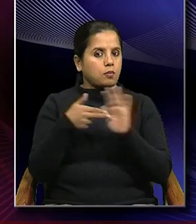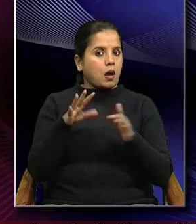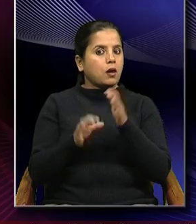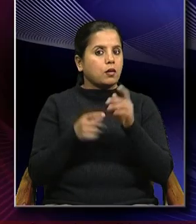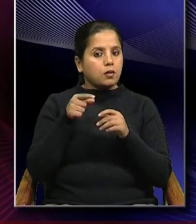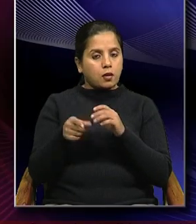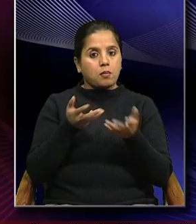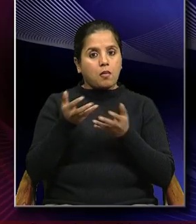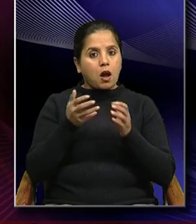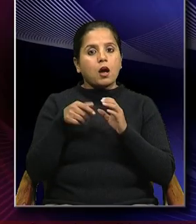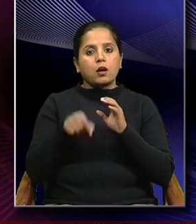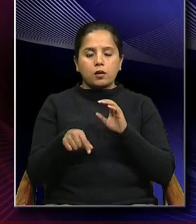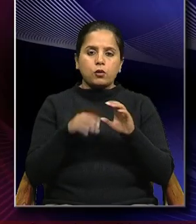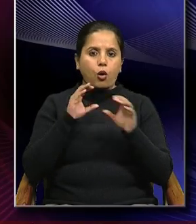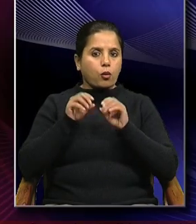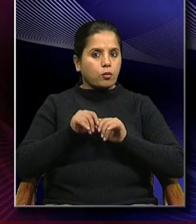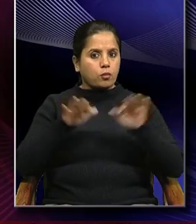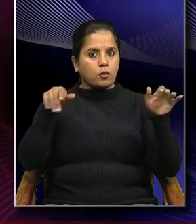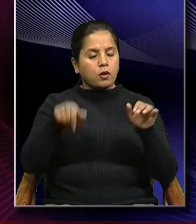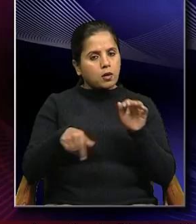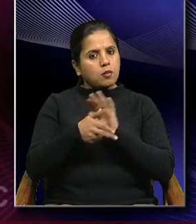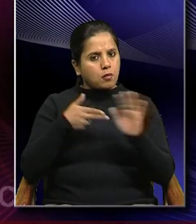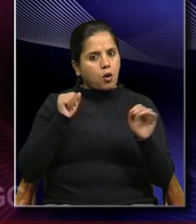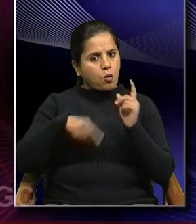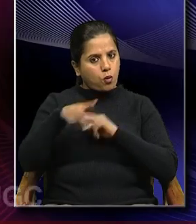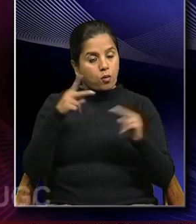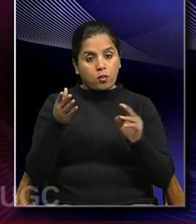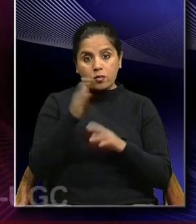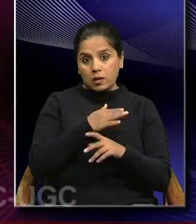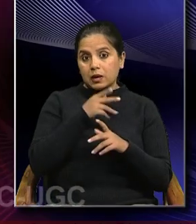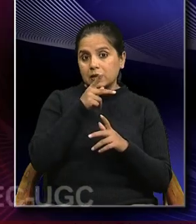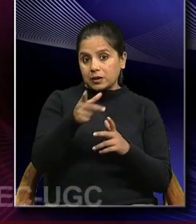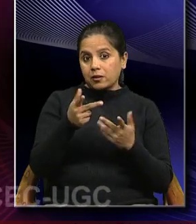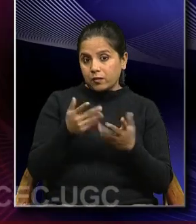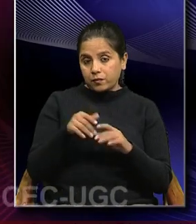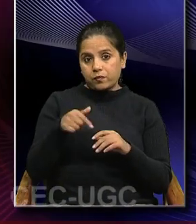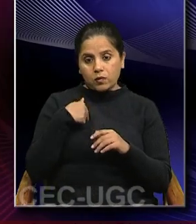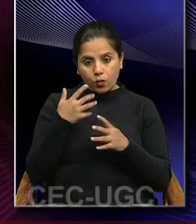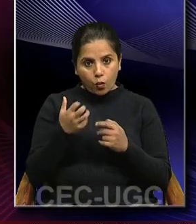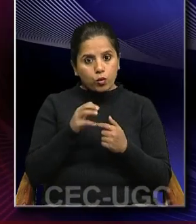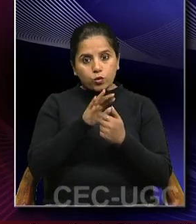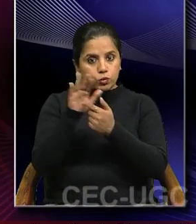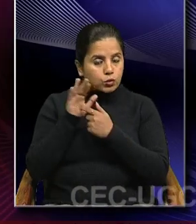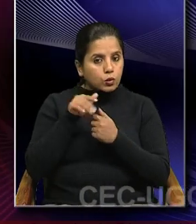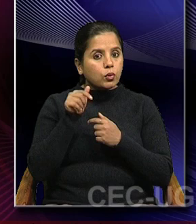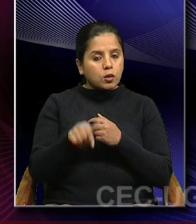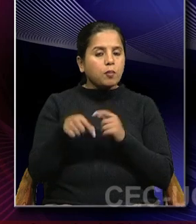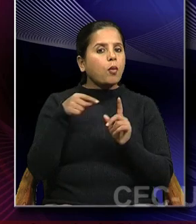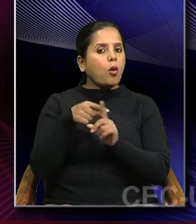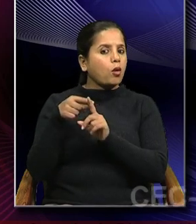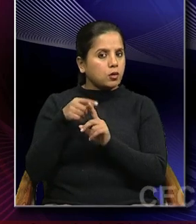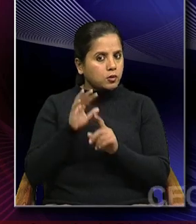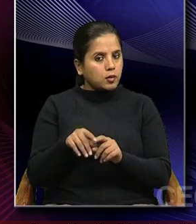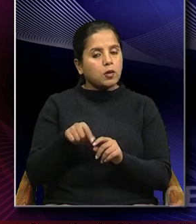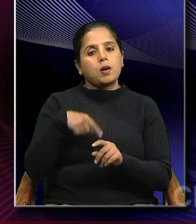to affect the brand awareness also. Having said affect, I am willing to indicate towards its positive as well